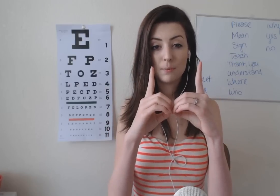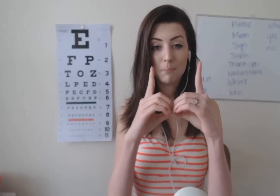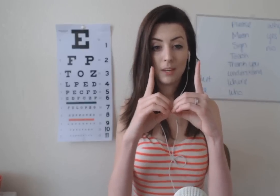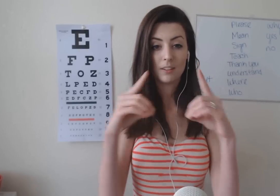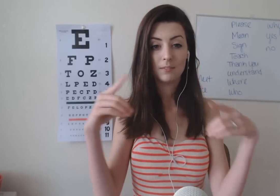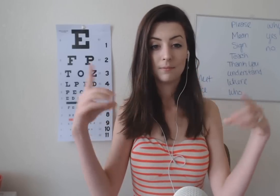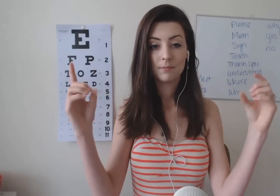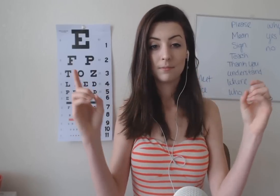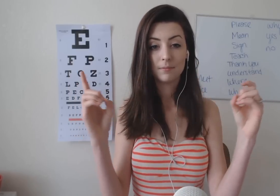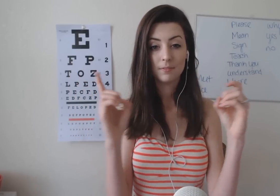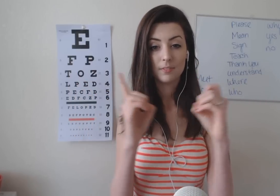Meet.